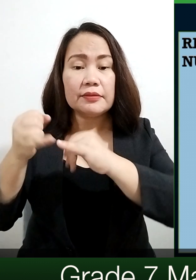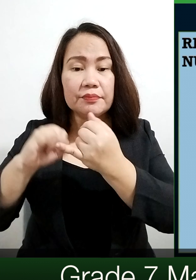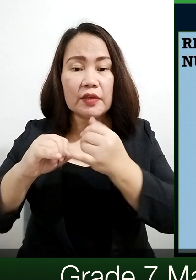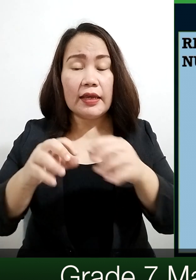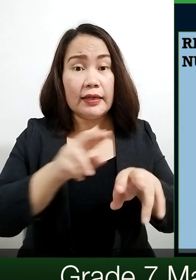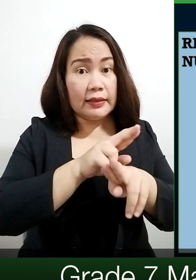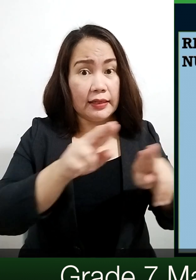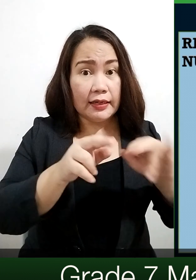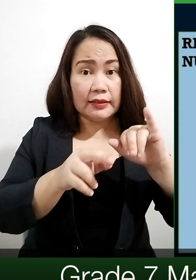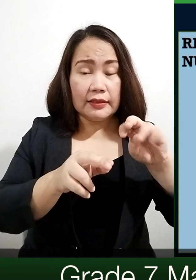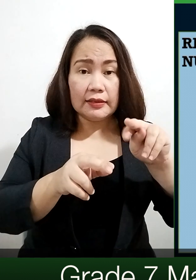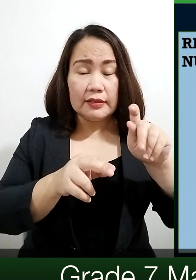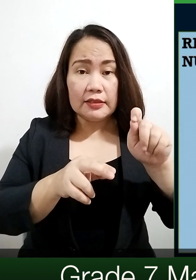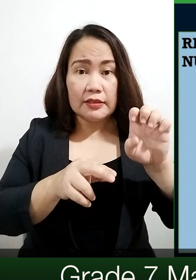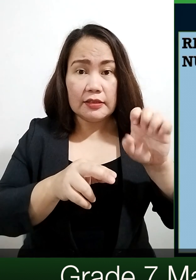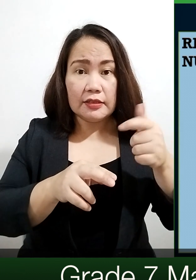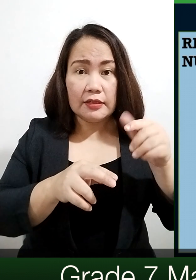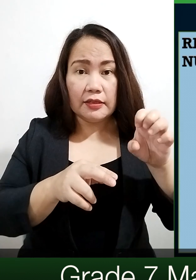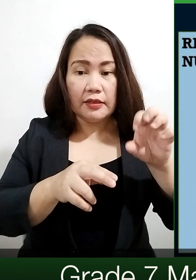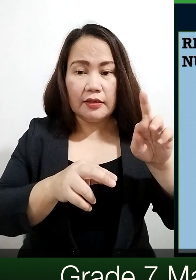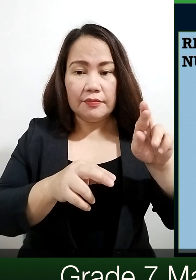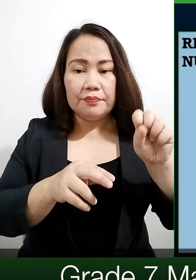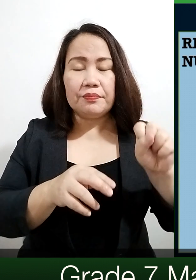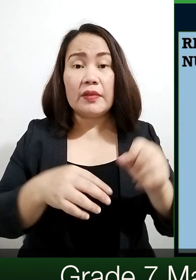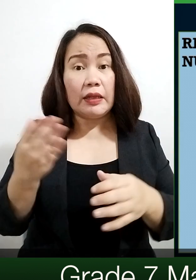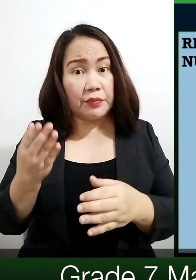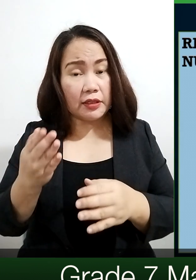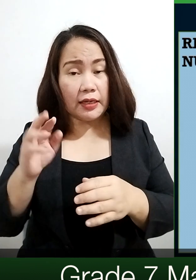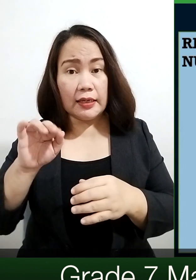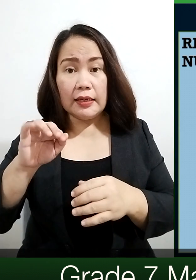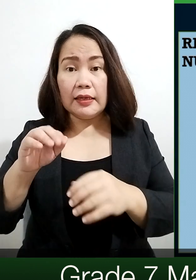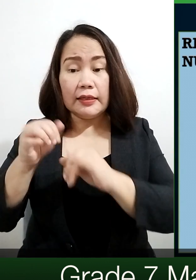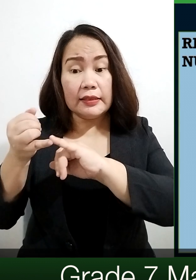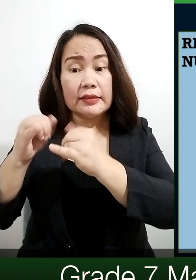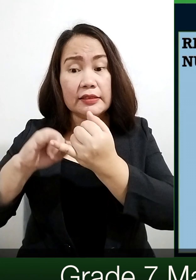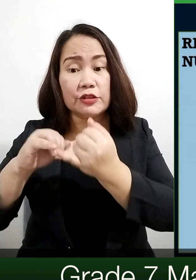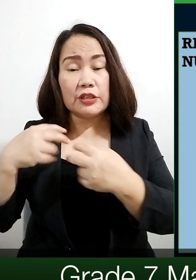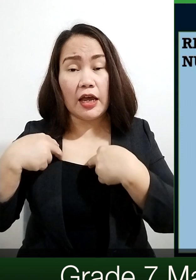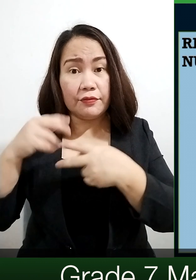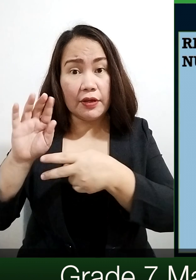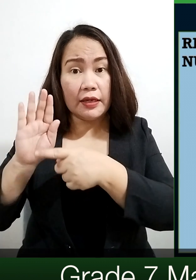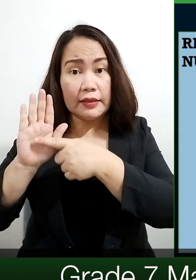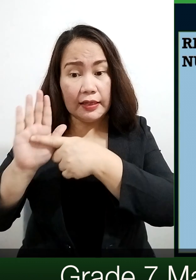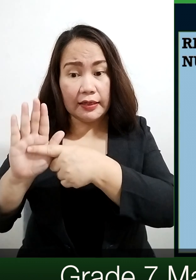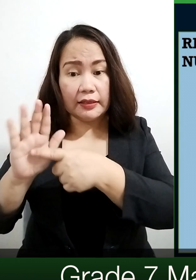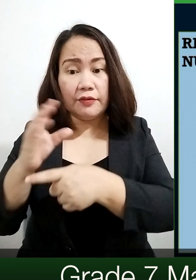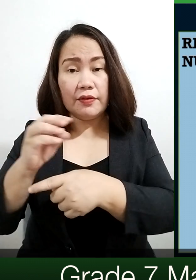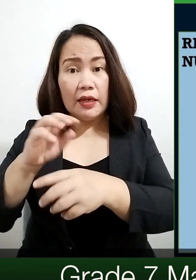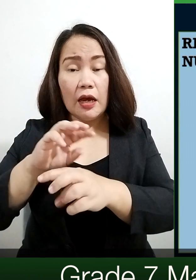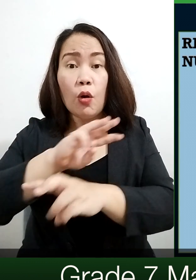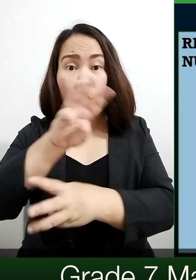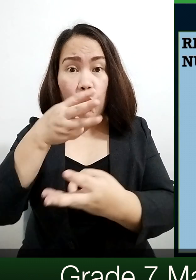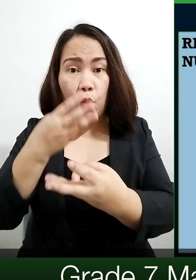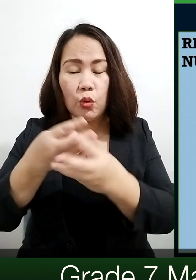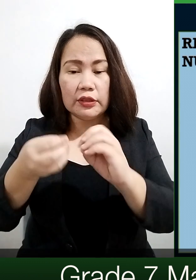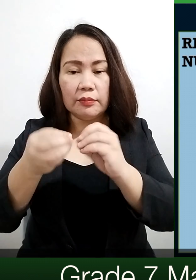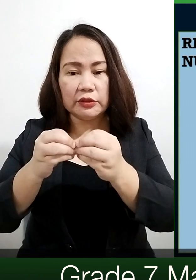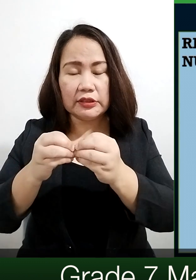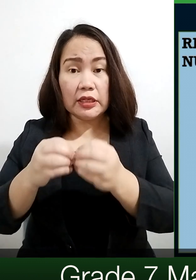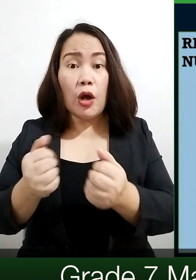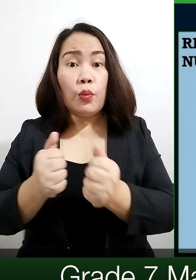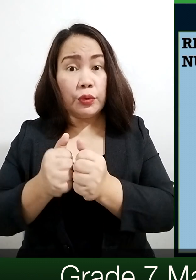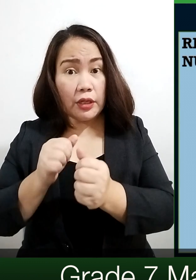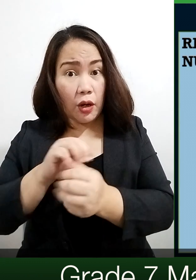and the positive numbers, positive, counting, or natural. Okay. Now, under non-integers,